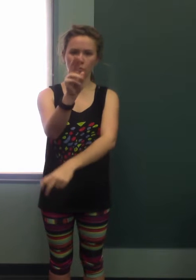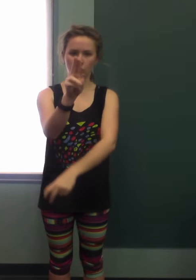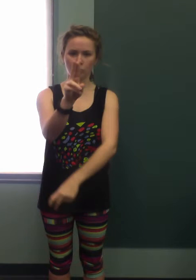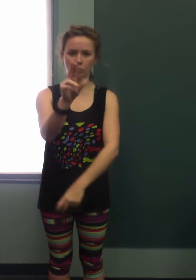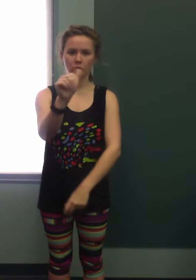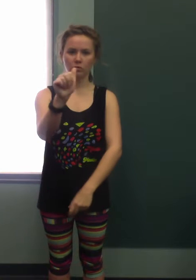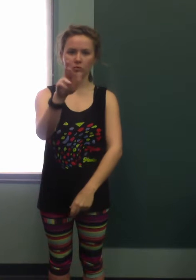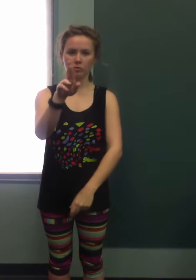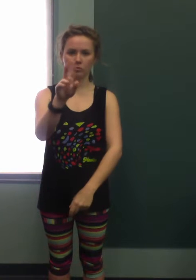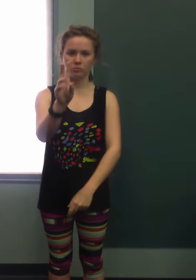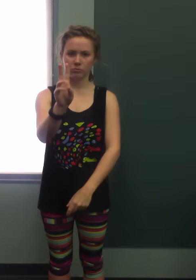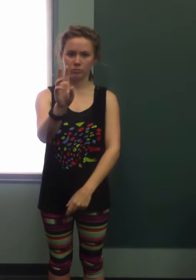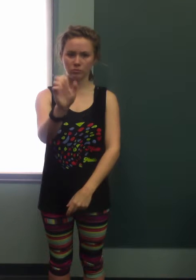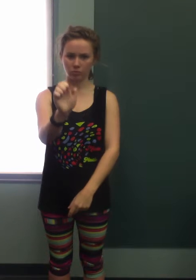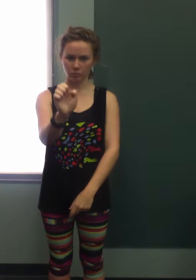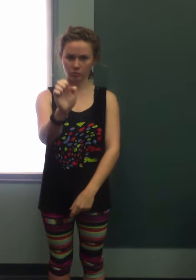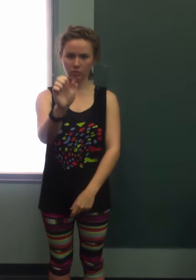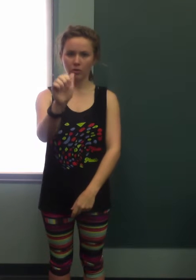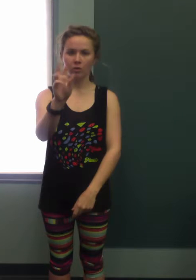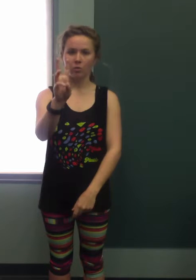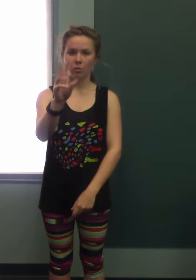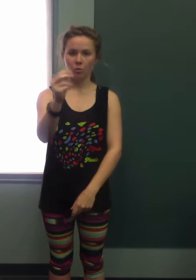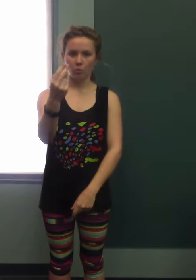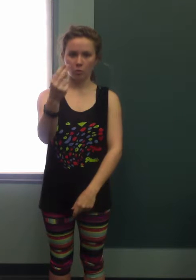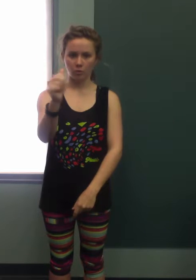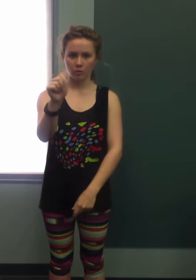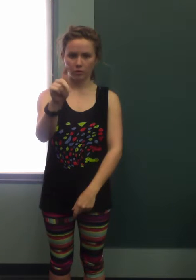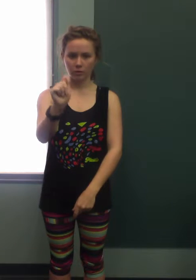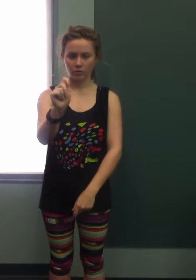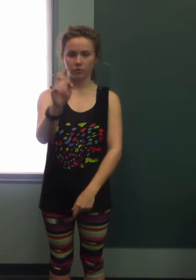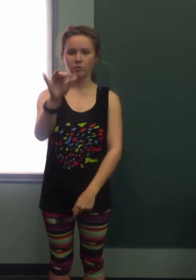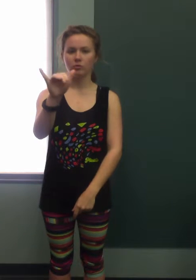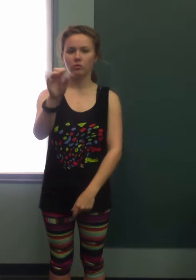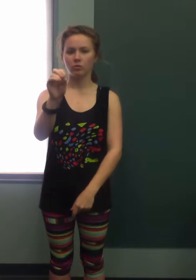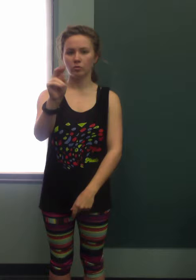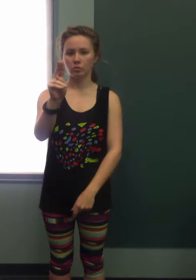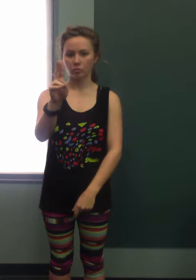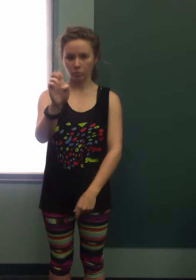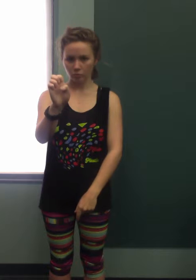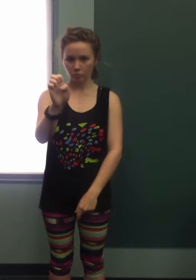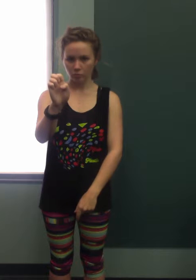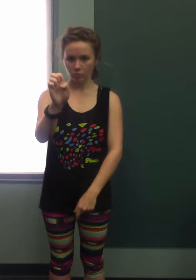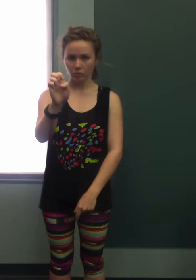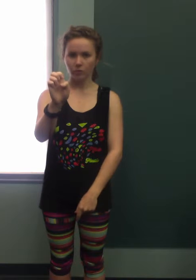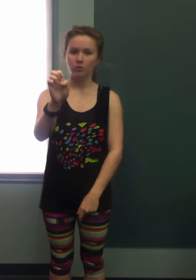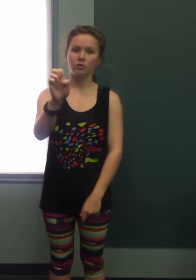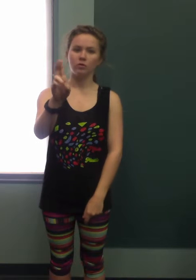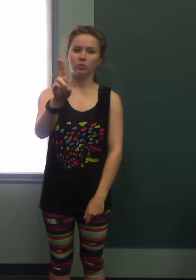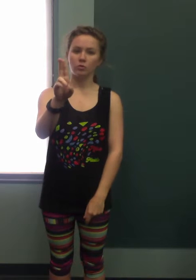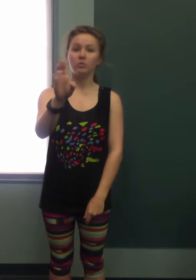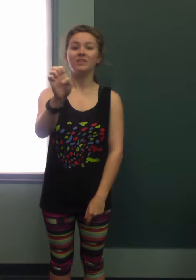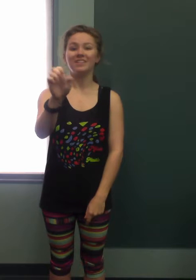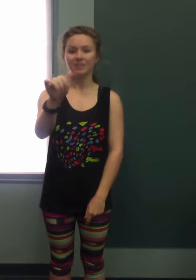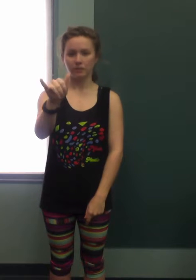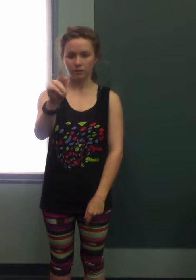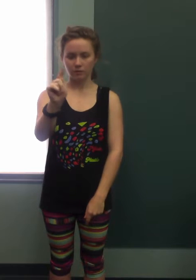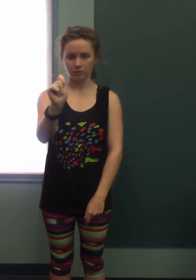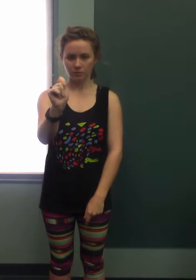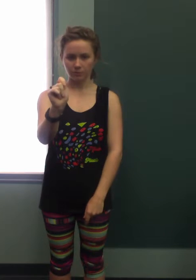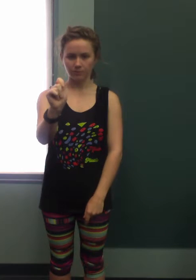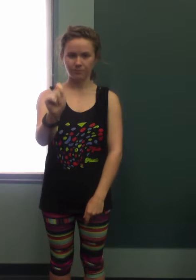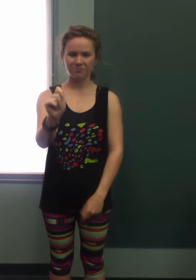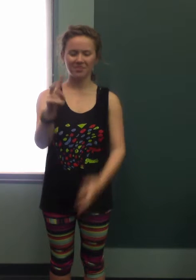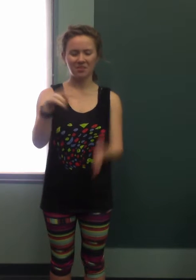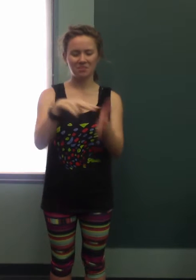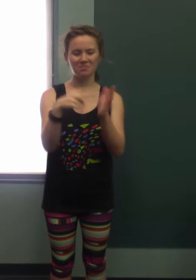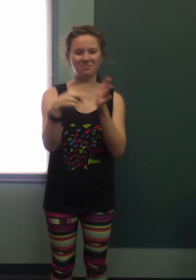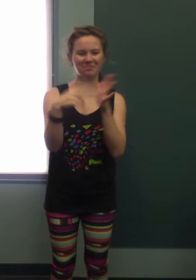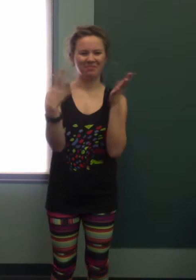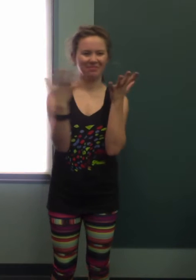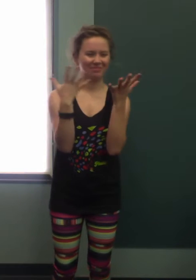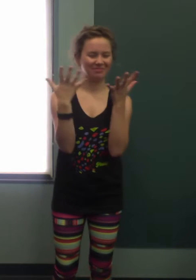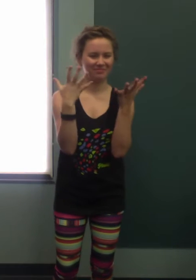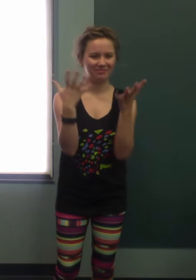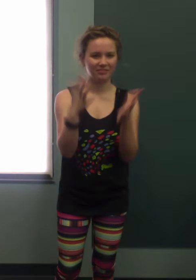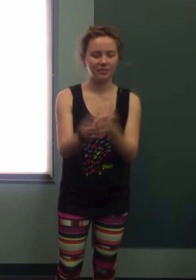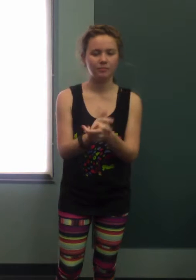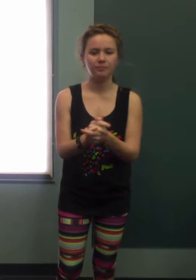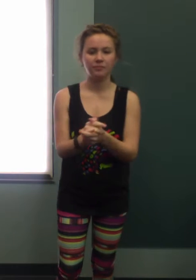of macromolecules that make up life, from carbohydrates to nucleic acids. And so you're going to take food like this pizza, you're going to break